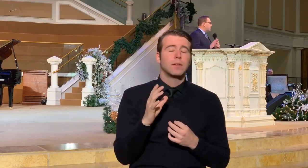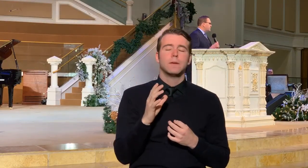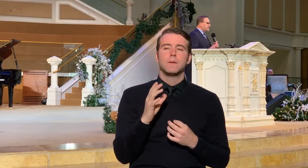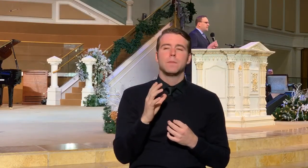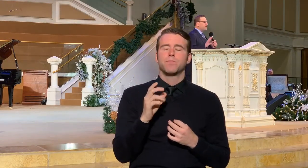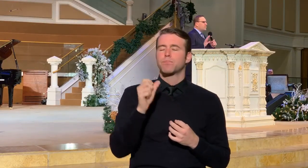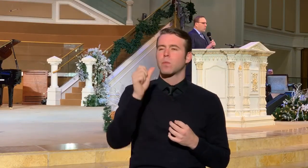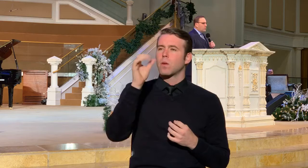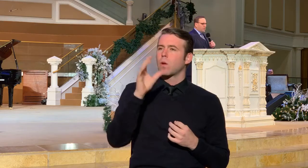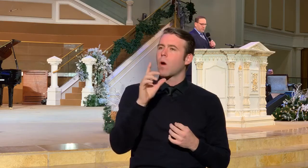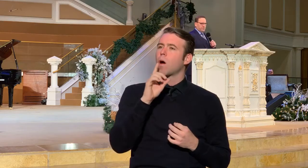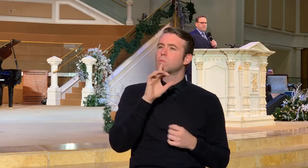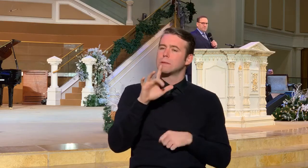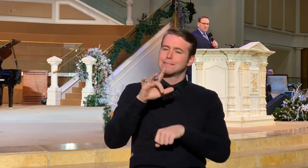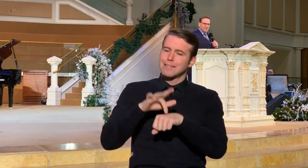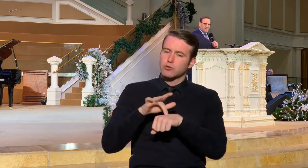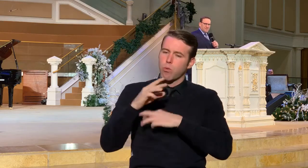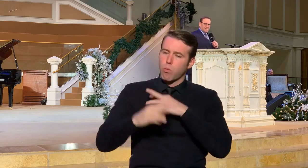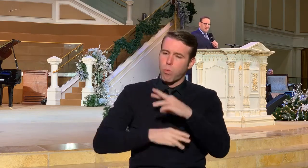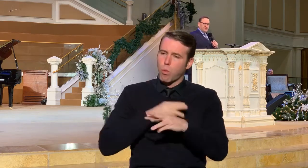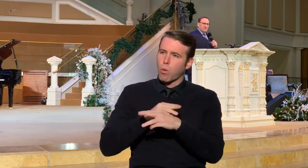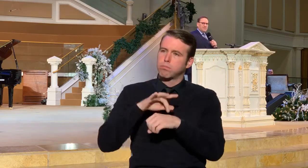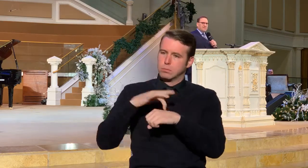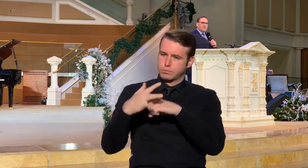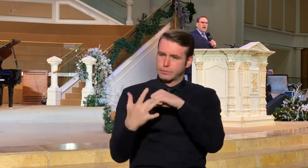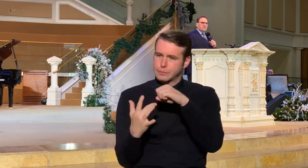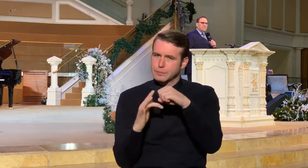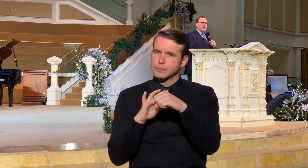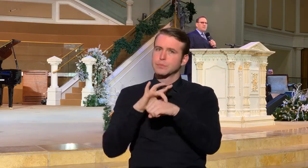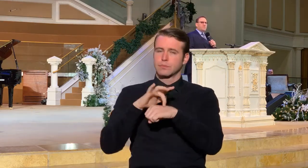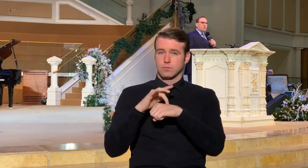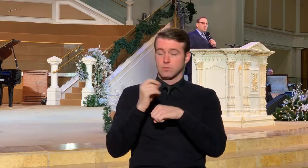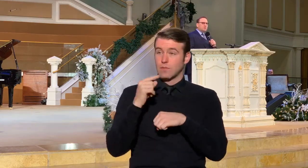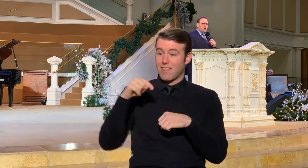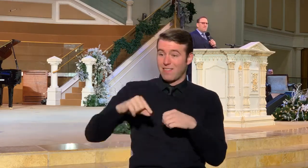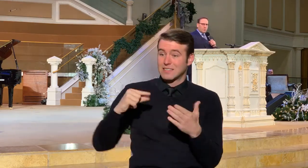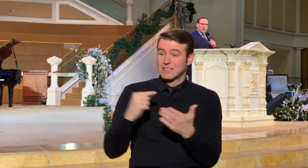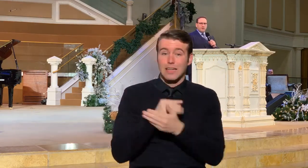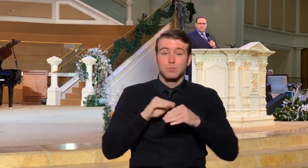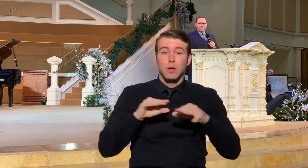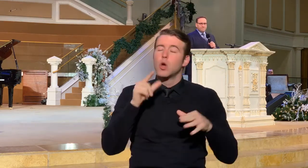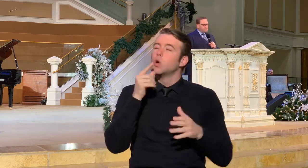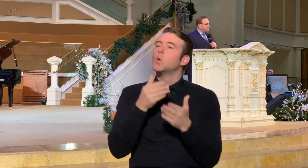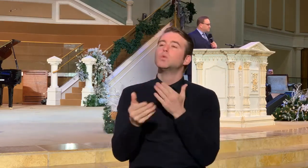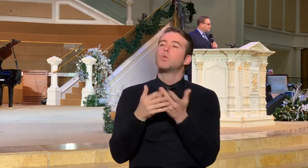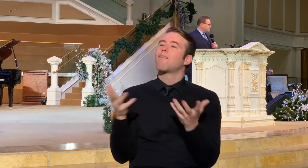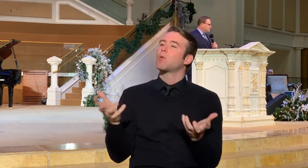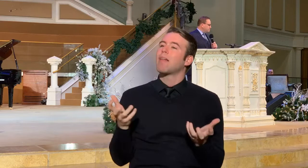God is touching the world. This gospel is for whosoever will.